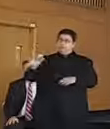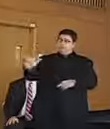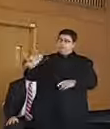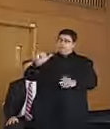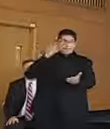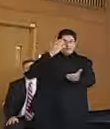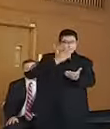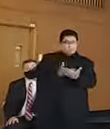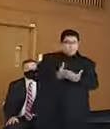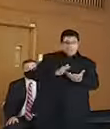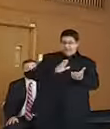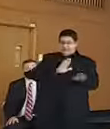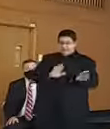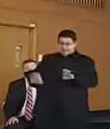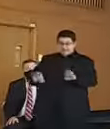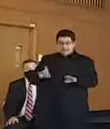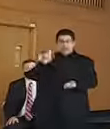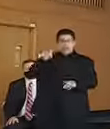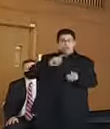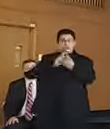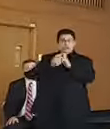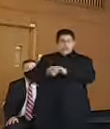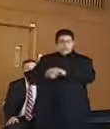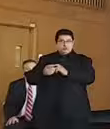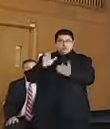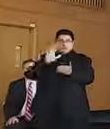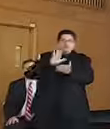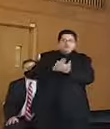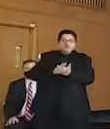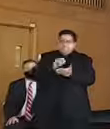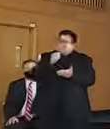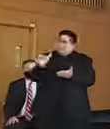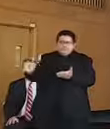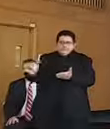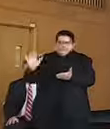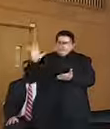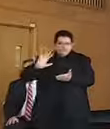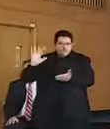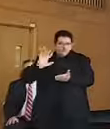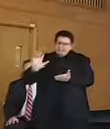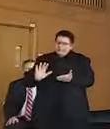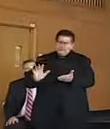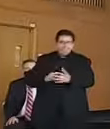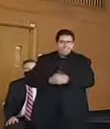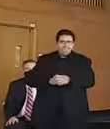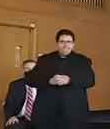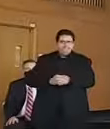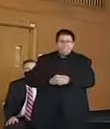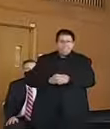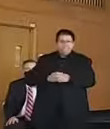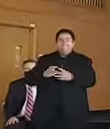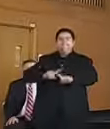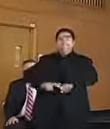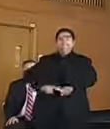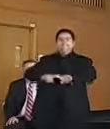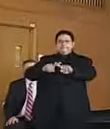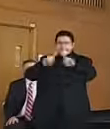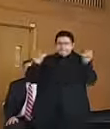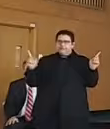behaviors must change and schooling will not be anything like it was before. We foresee that it will be quite different for the